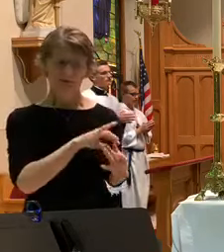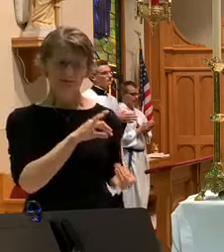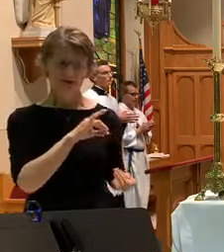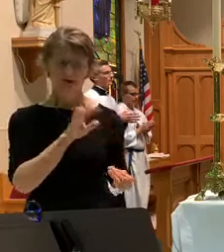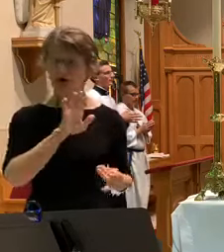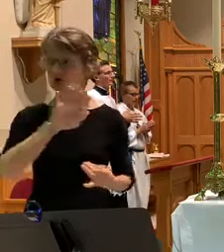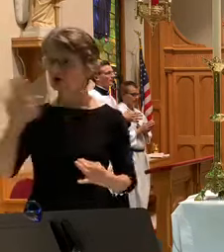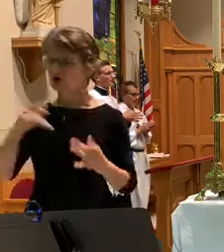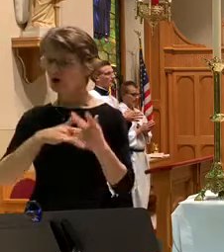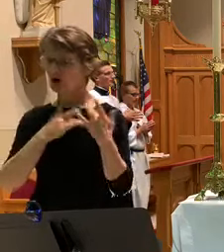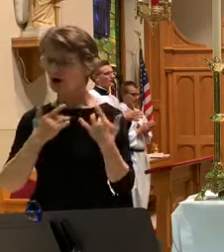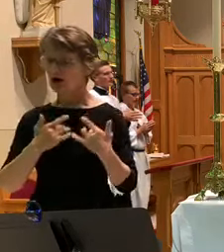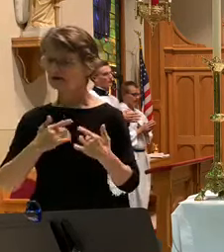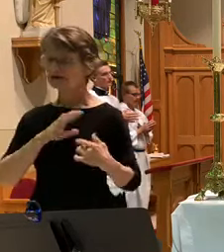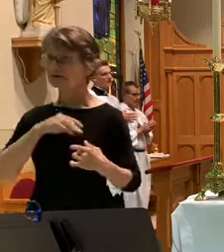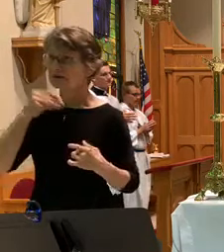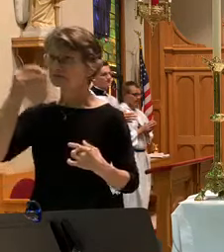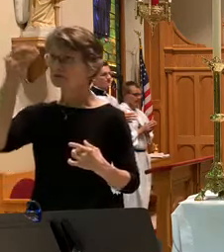Lift up your hearts.